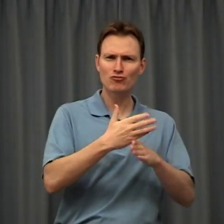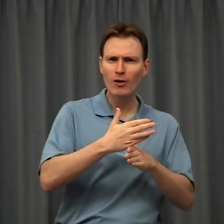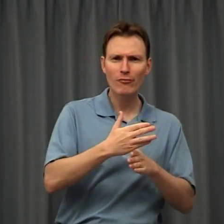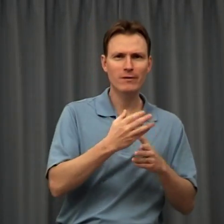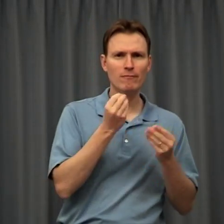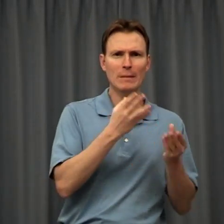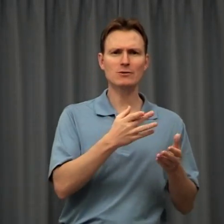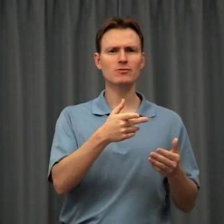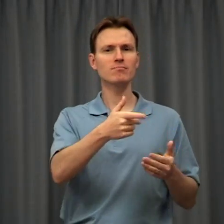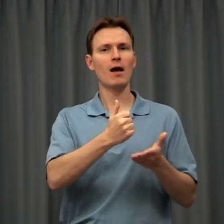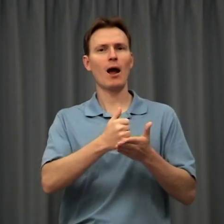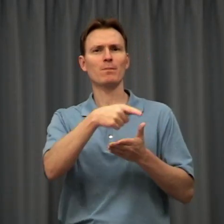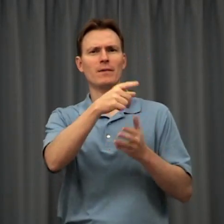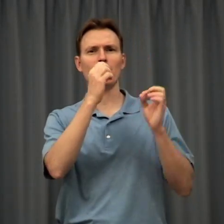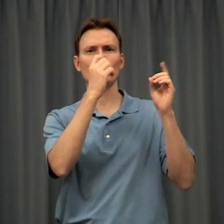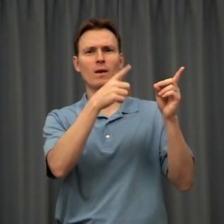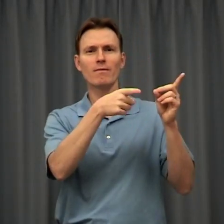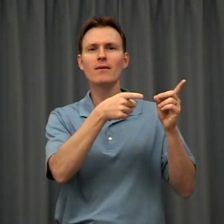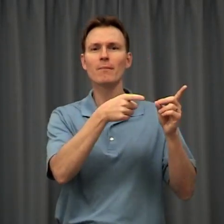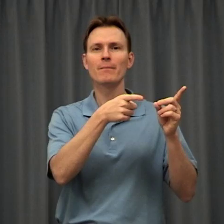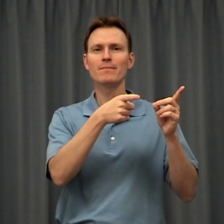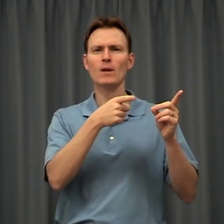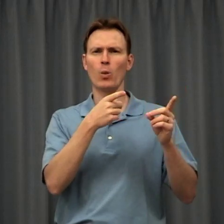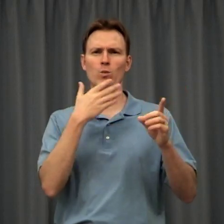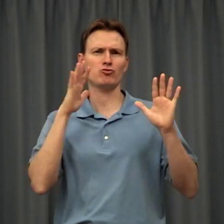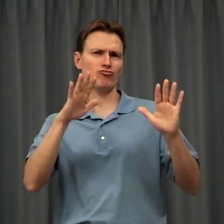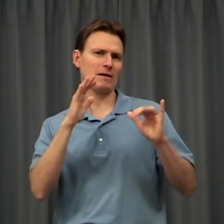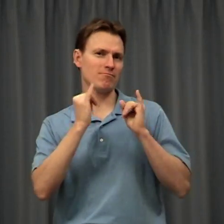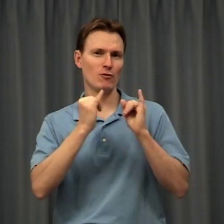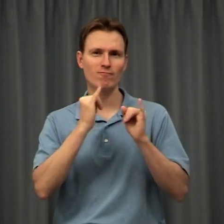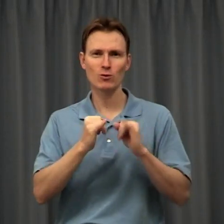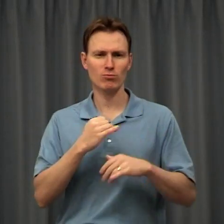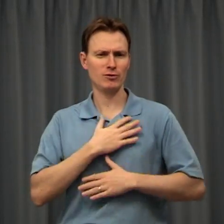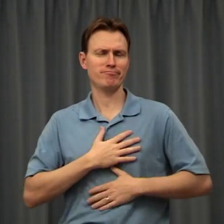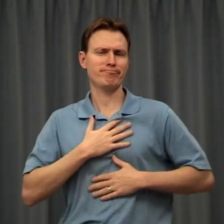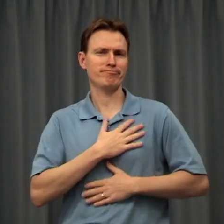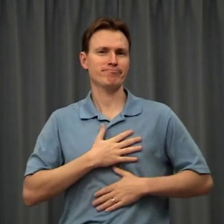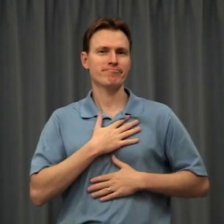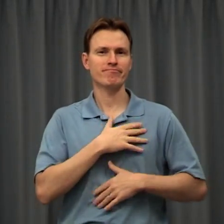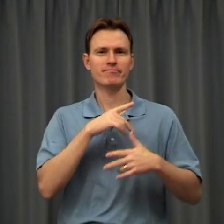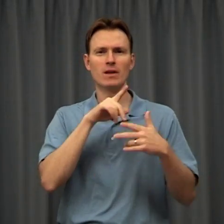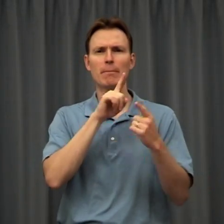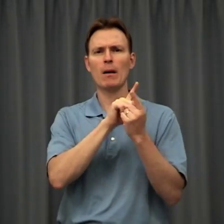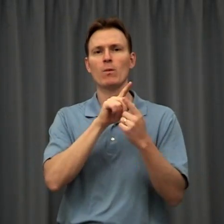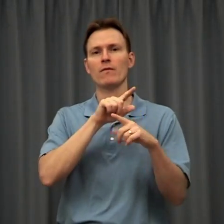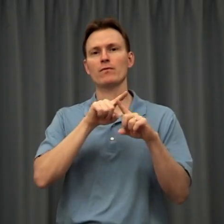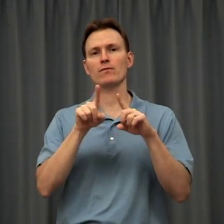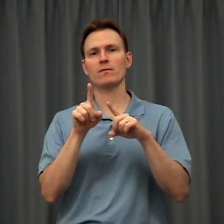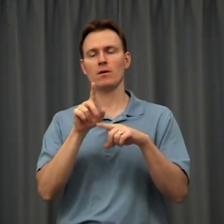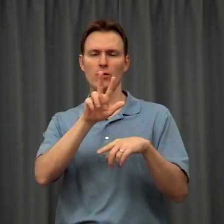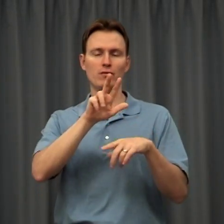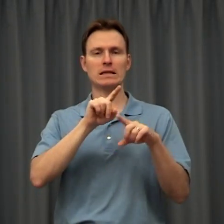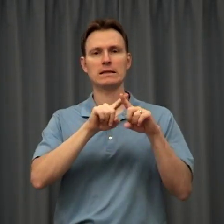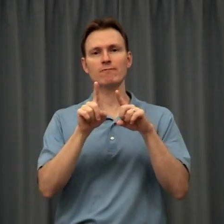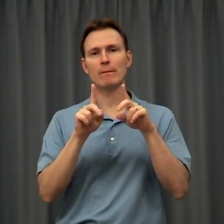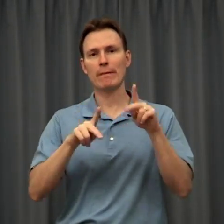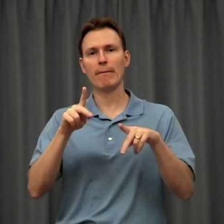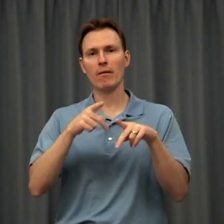What was important was to feel confident and to share information with them in order to educate them. It was a great interview.